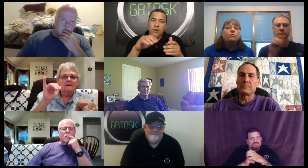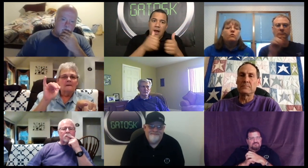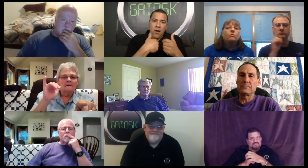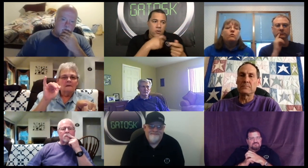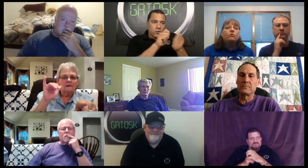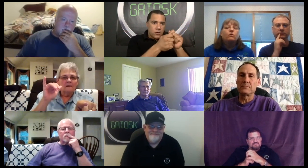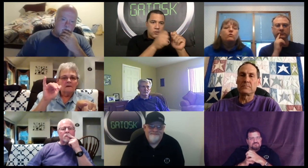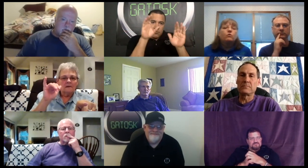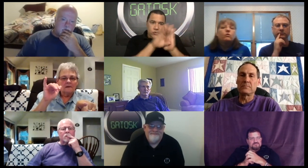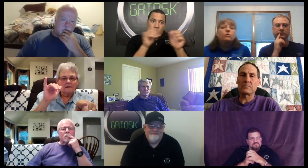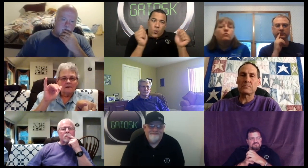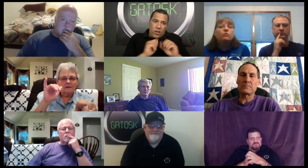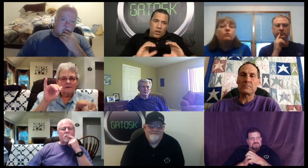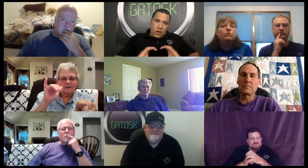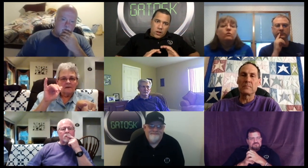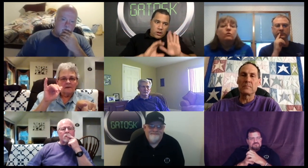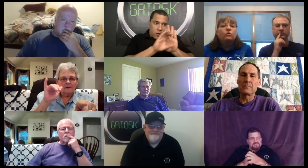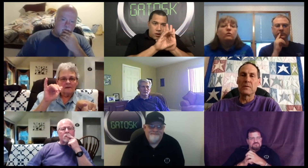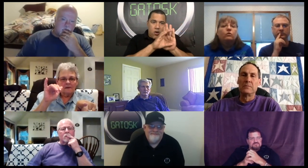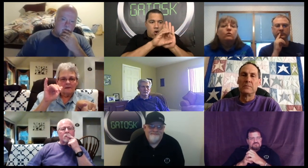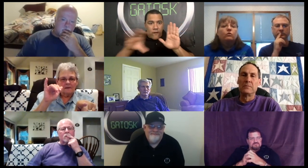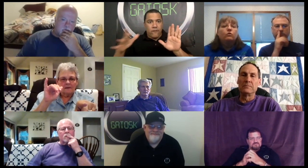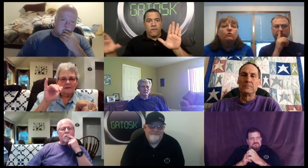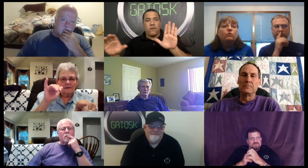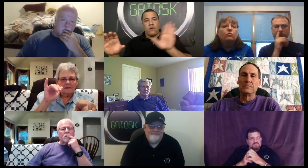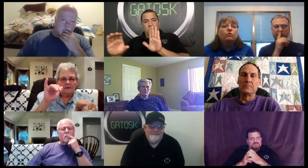actual shirt will look like, because you have to change the shirt with the design on it.